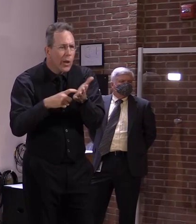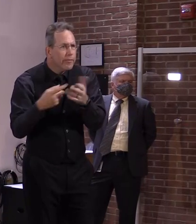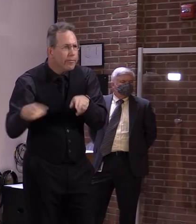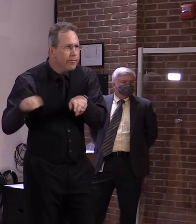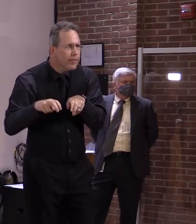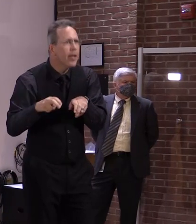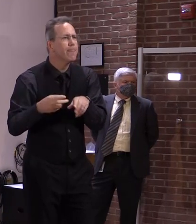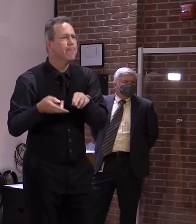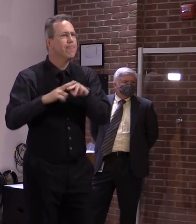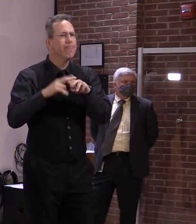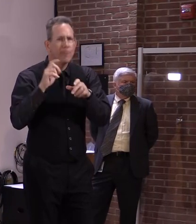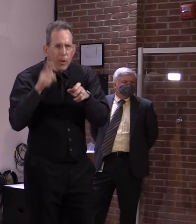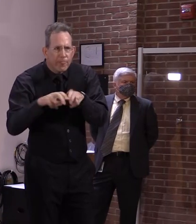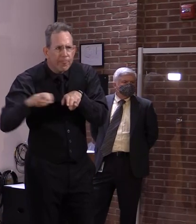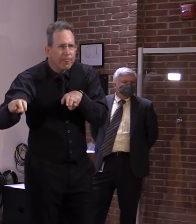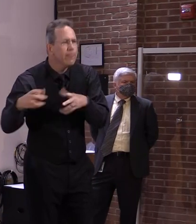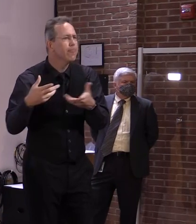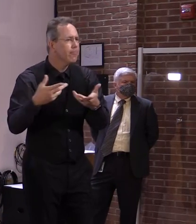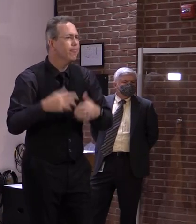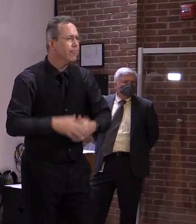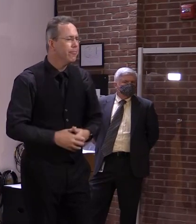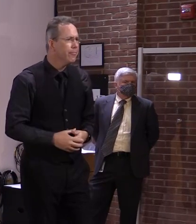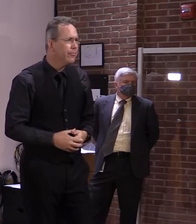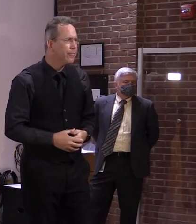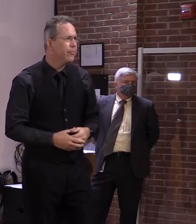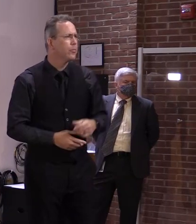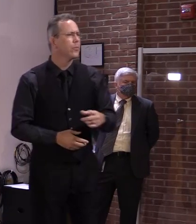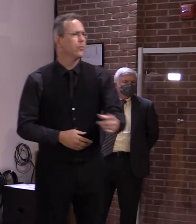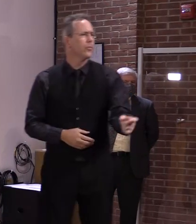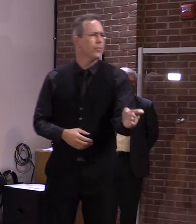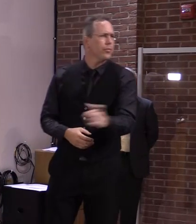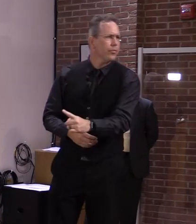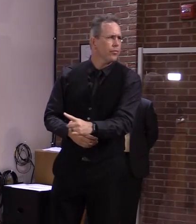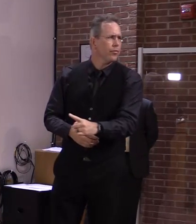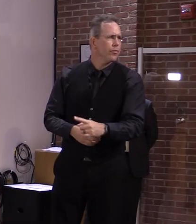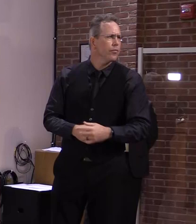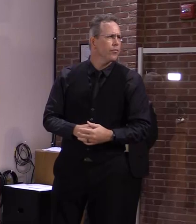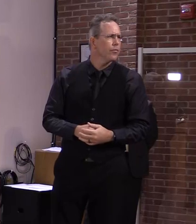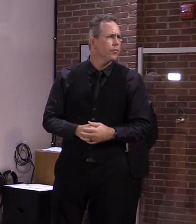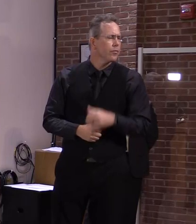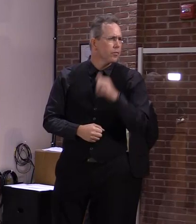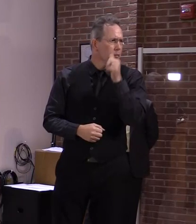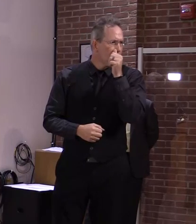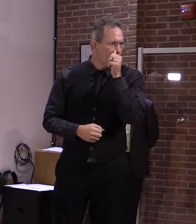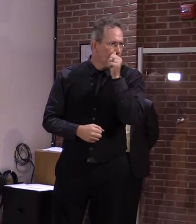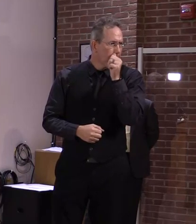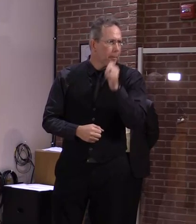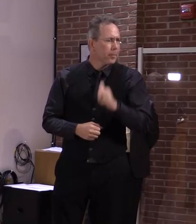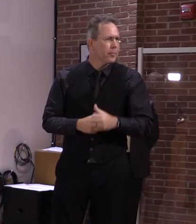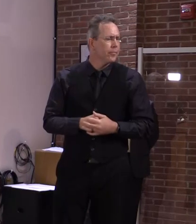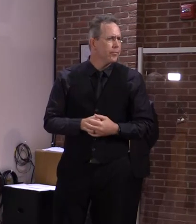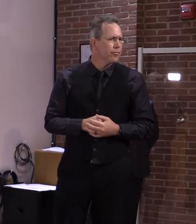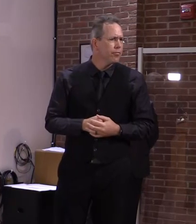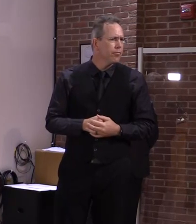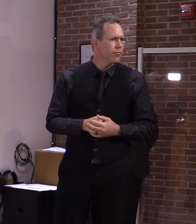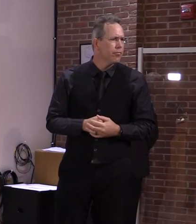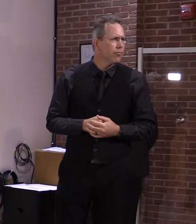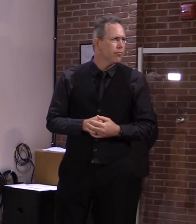Thank you. And one more question for Dr. Levine. Dr. Levine, a lot of employers are wrestling right now